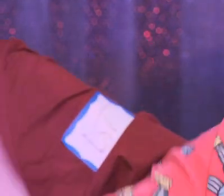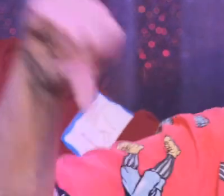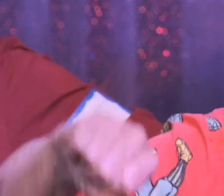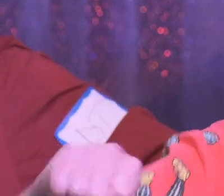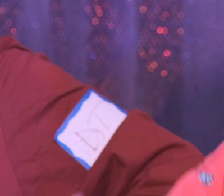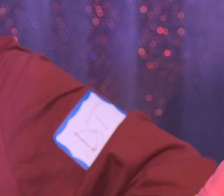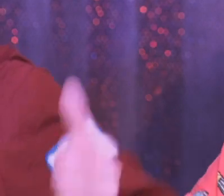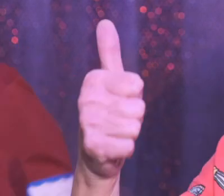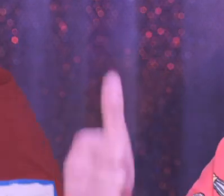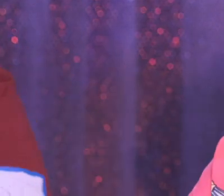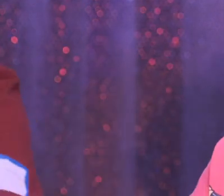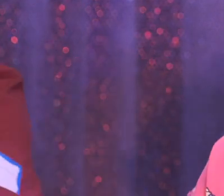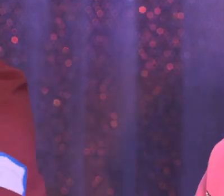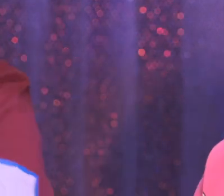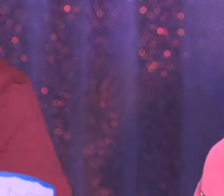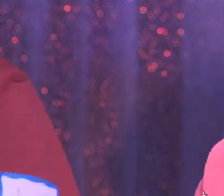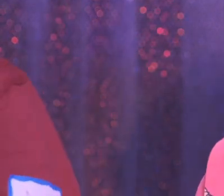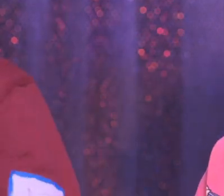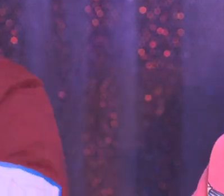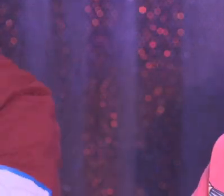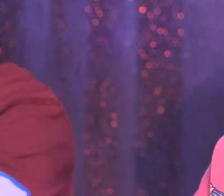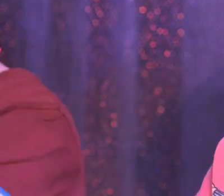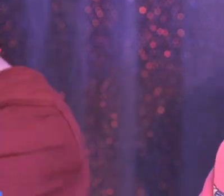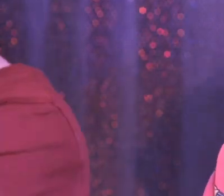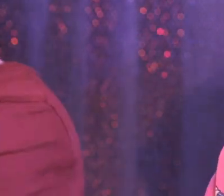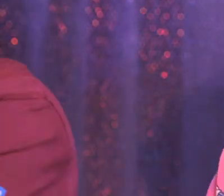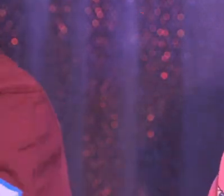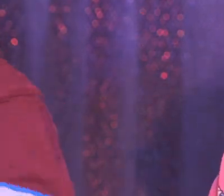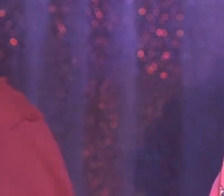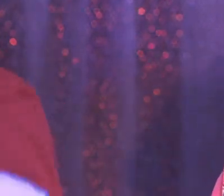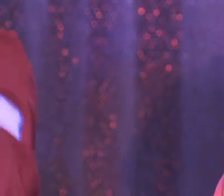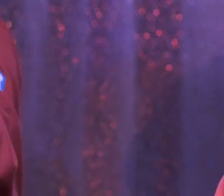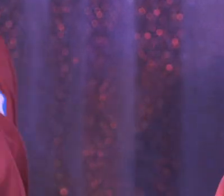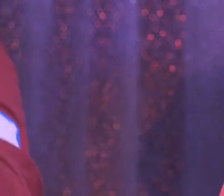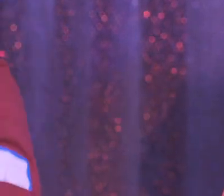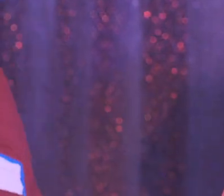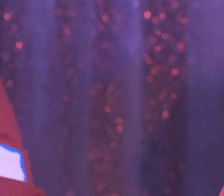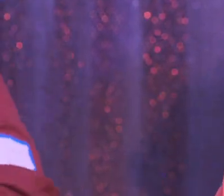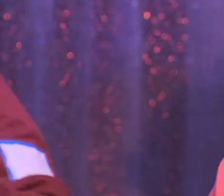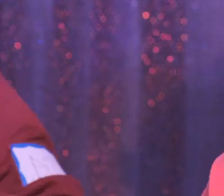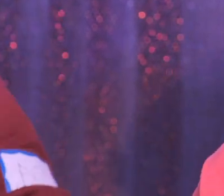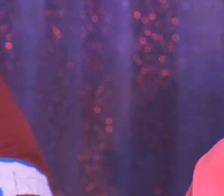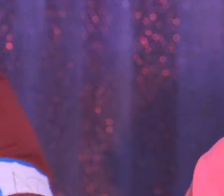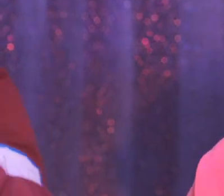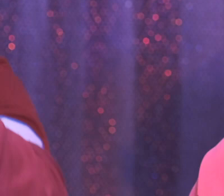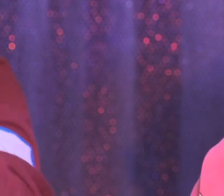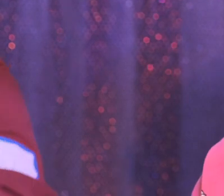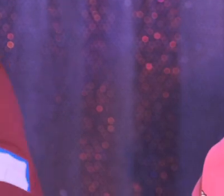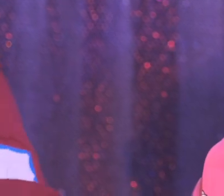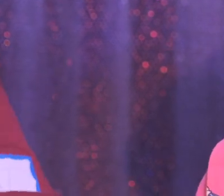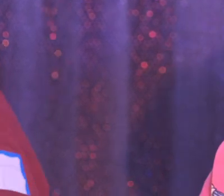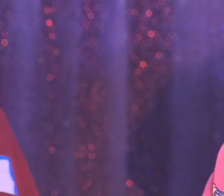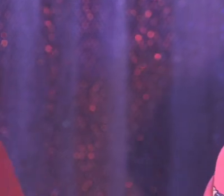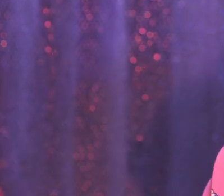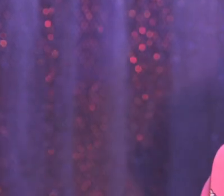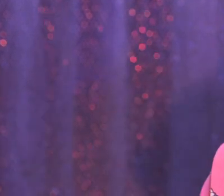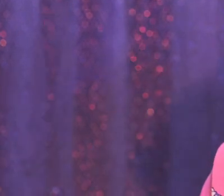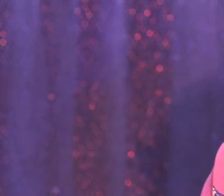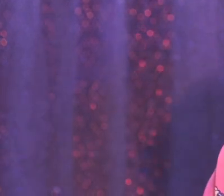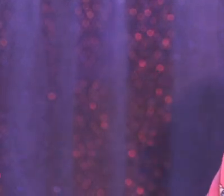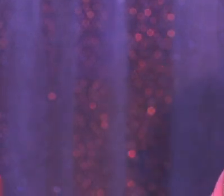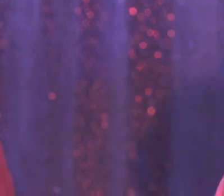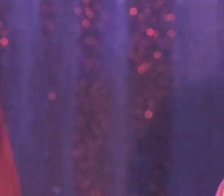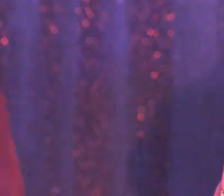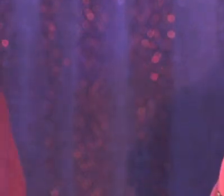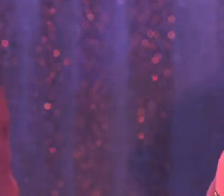they went low, she went high. Tracy celebrates life by loving and supporting our community. Her decades of advocacy